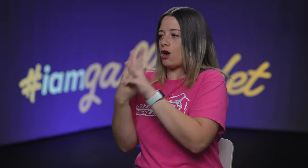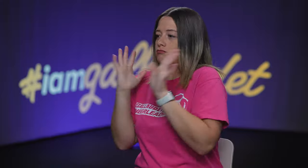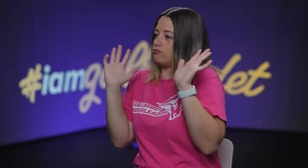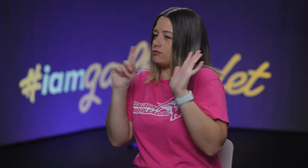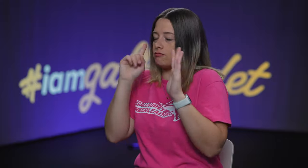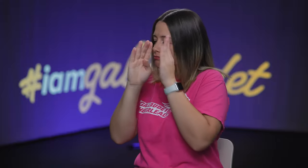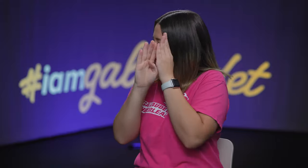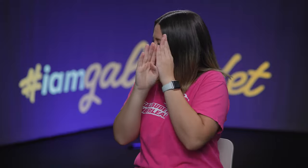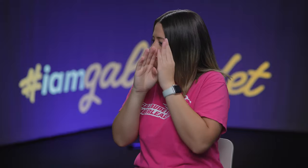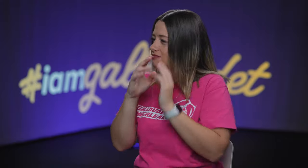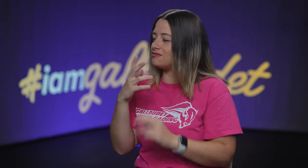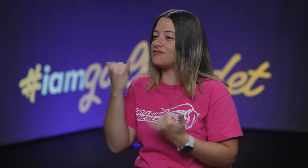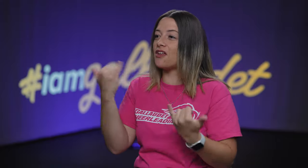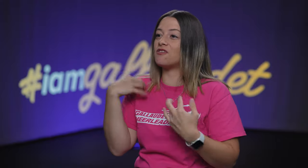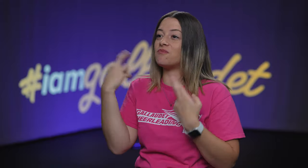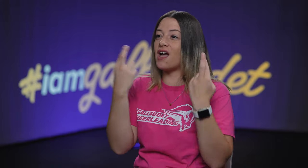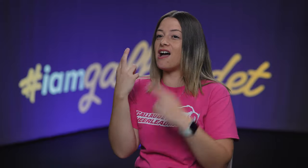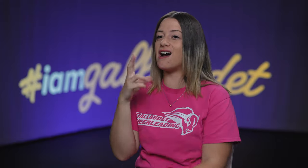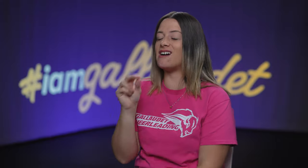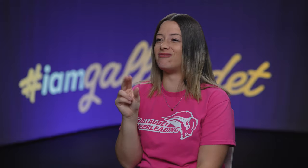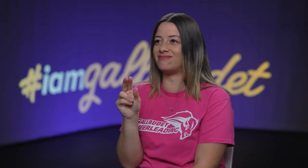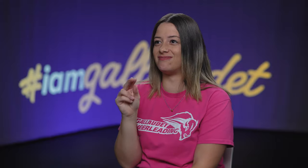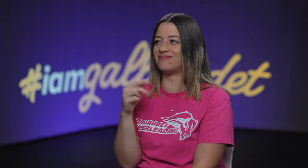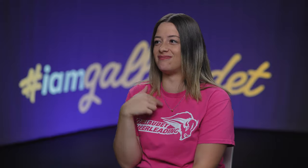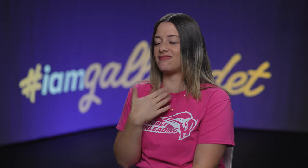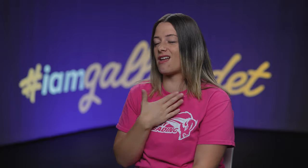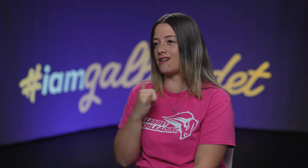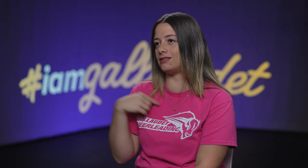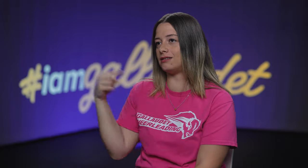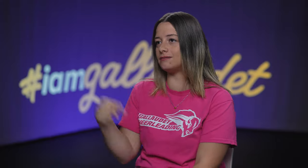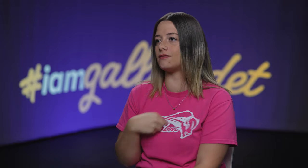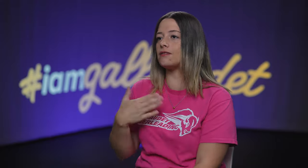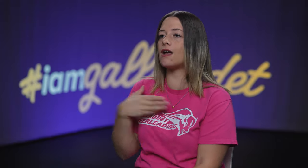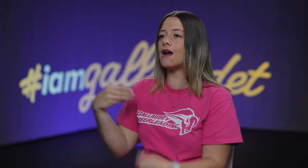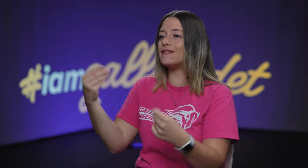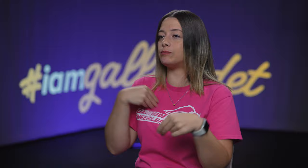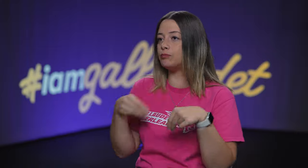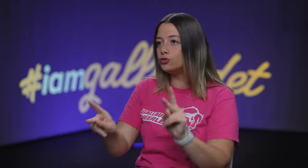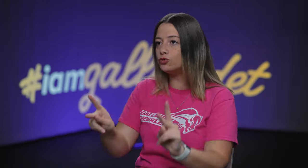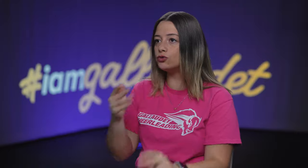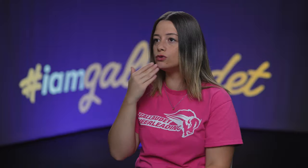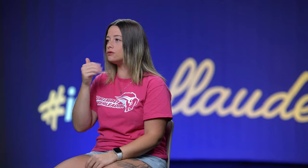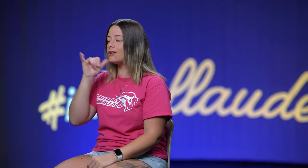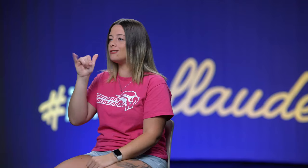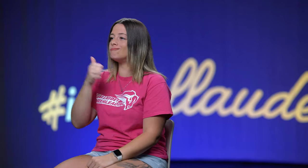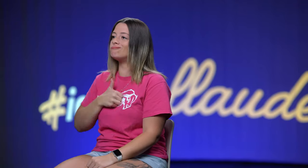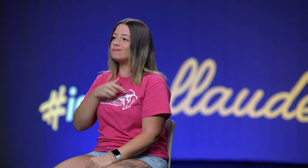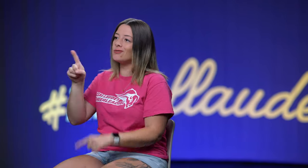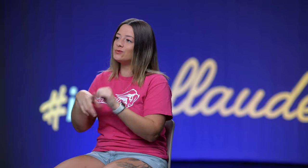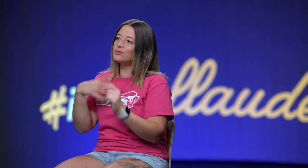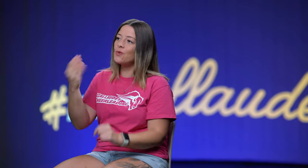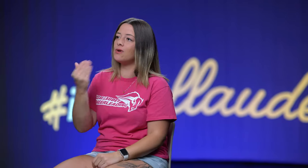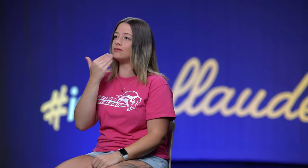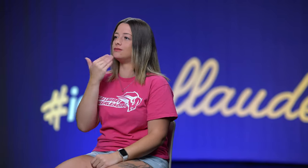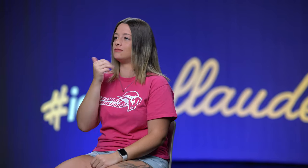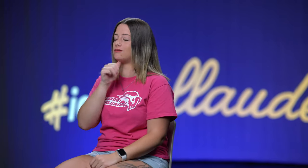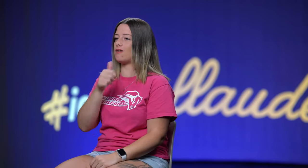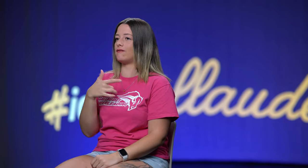them. I held the hearing world in high regard, but now looking back, I'm glad I came and gave it an opportunity. I'm happy